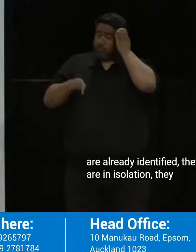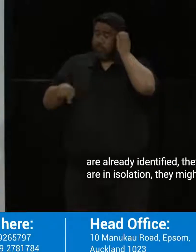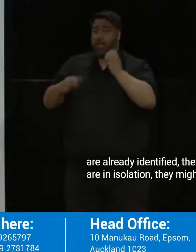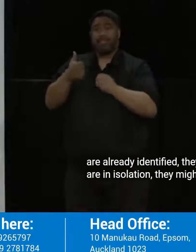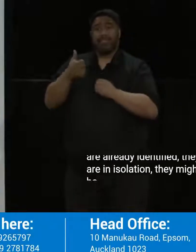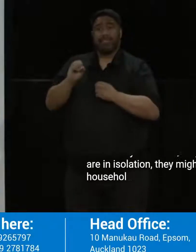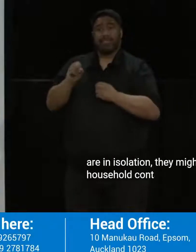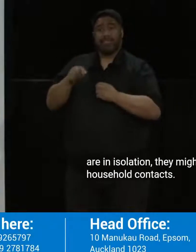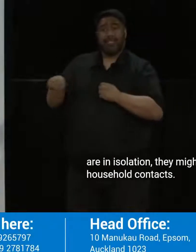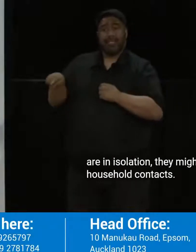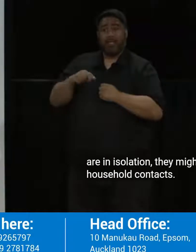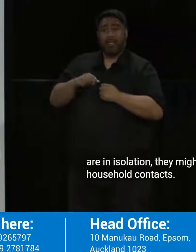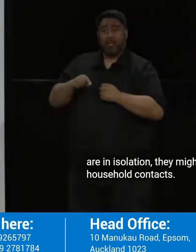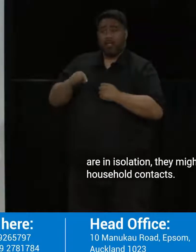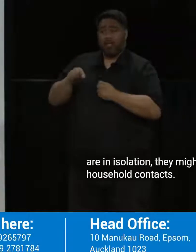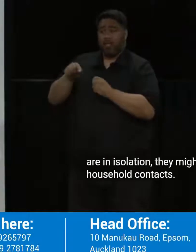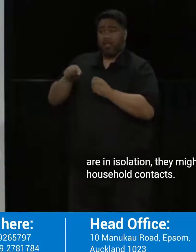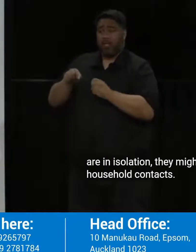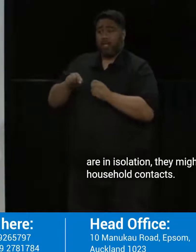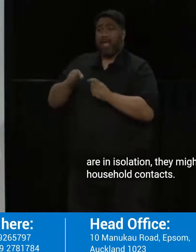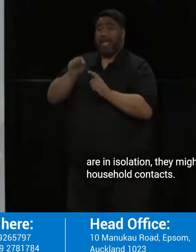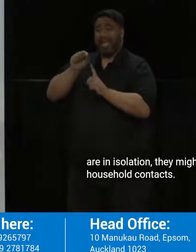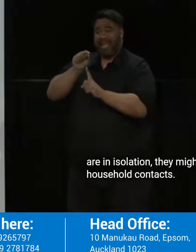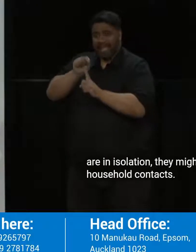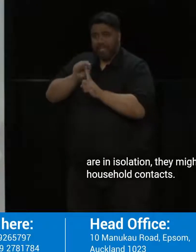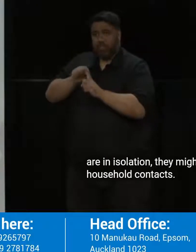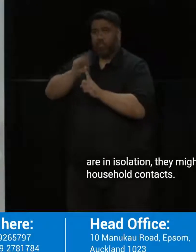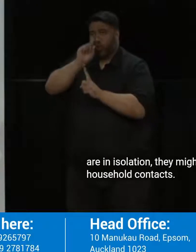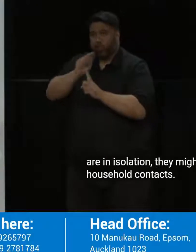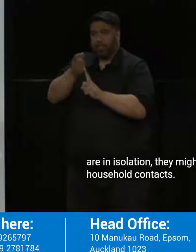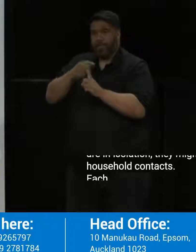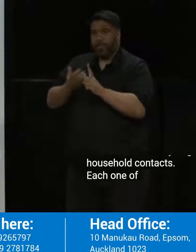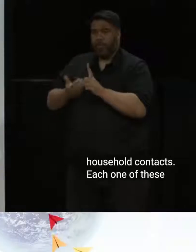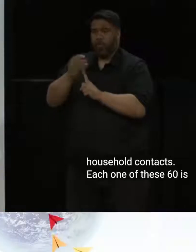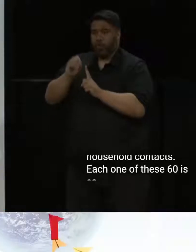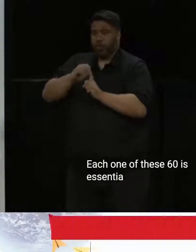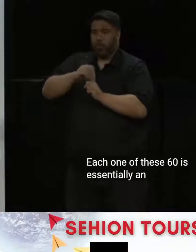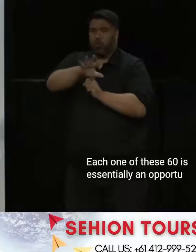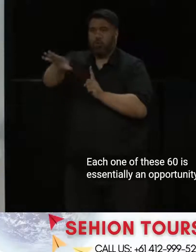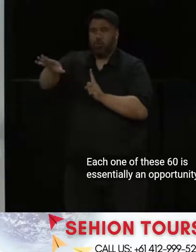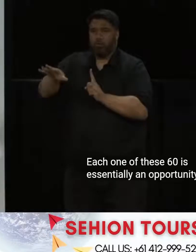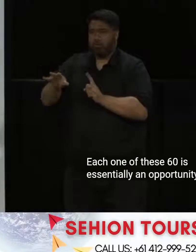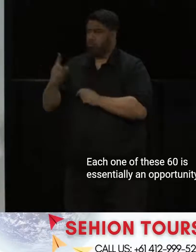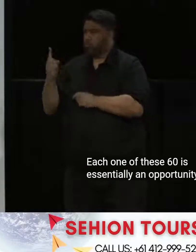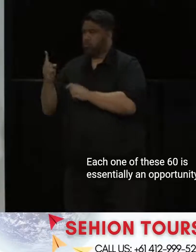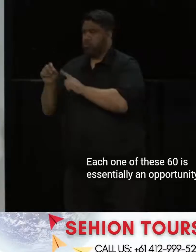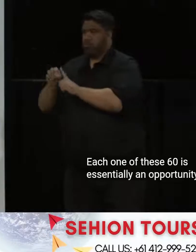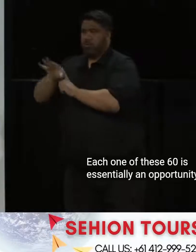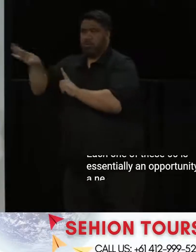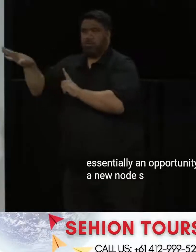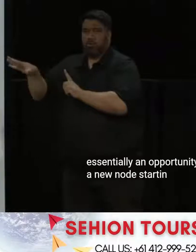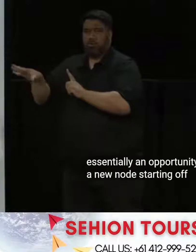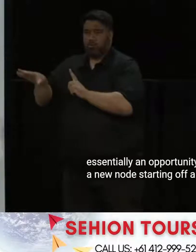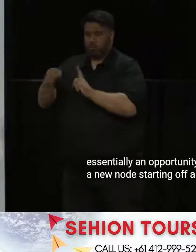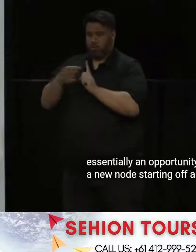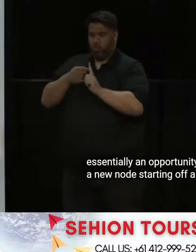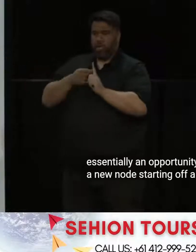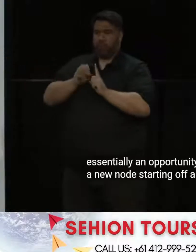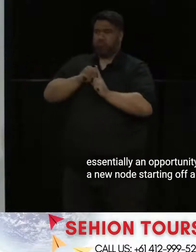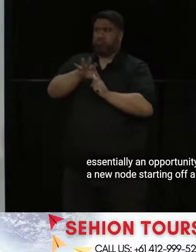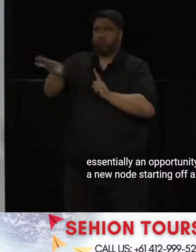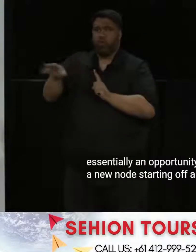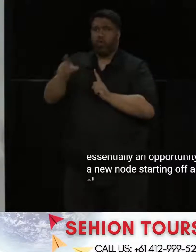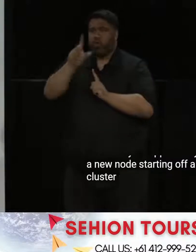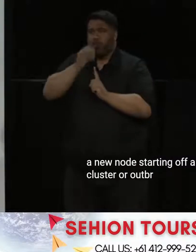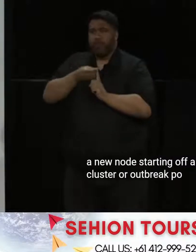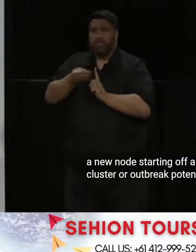the opportunity for a new node of starting off a new cluster or a new outbreak, potentially anywhere across the country. And so you've got